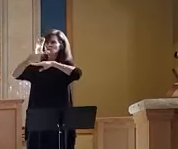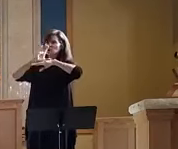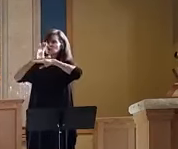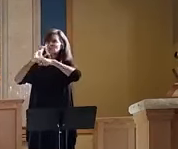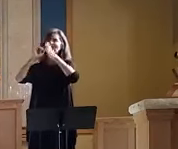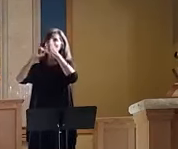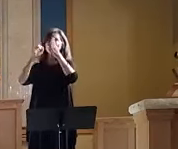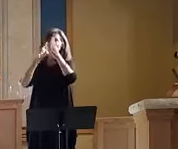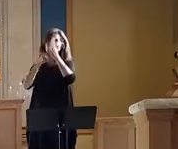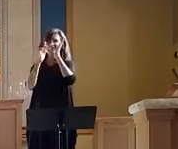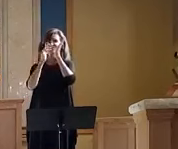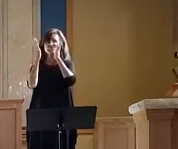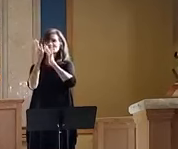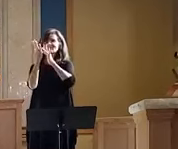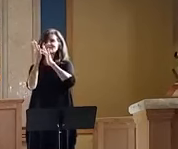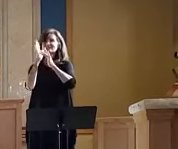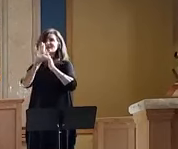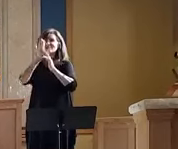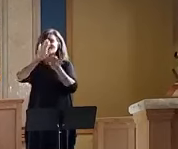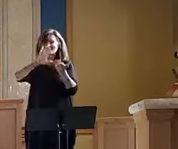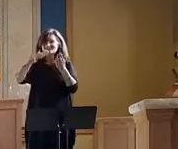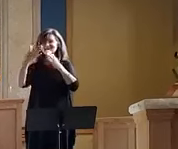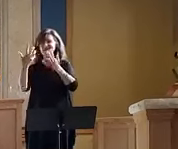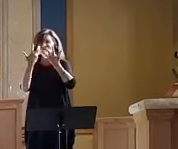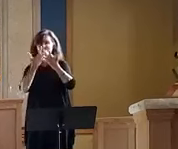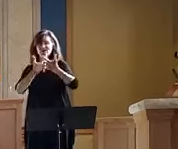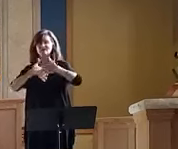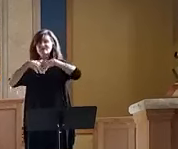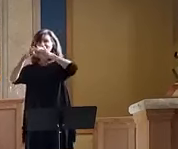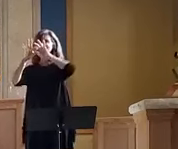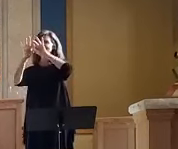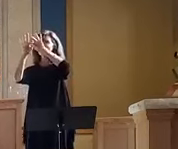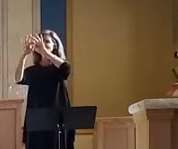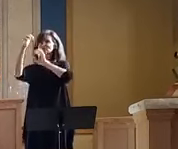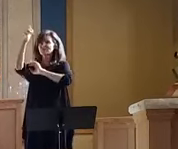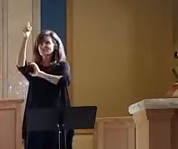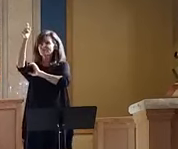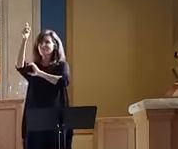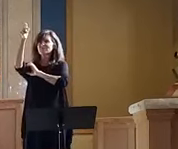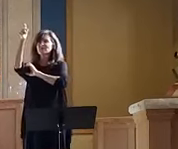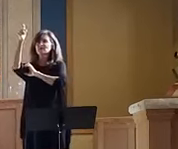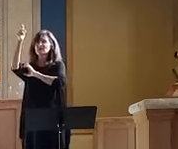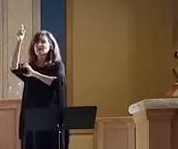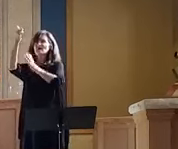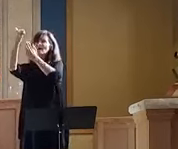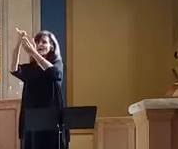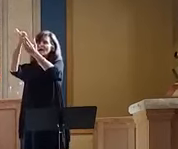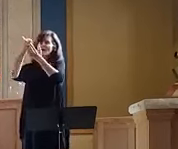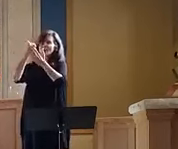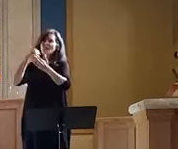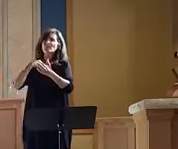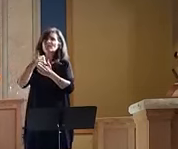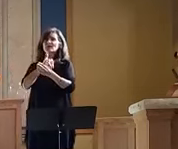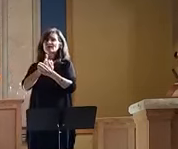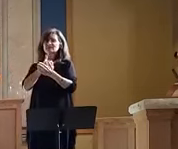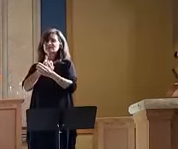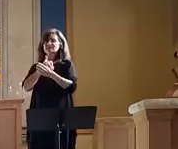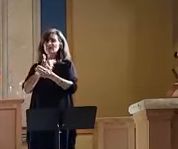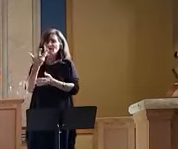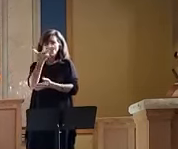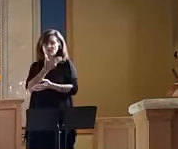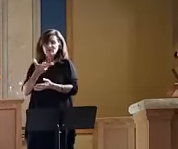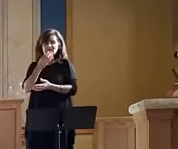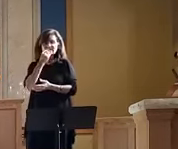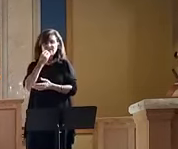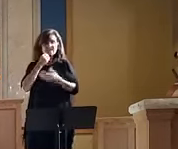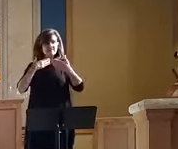recognizing the sacrificial victim by whose death you will to reconcile us to yourself, grant that we, who are nourished by the body